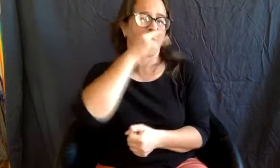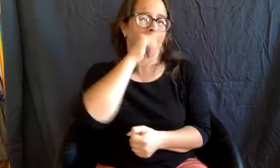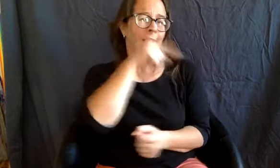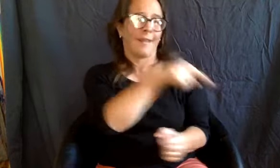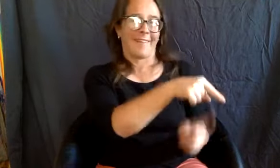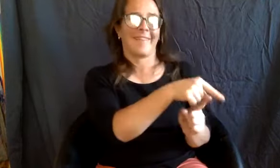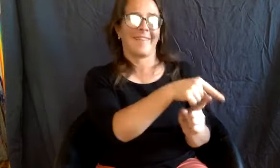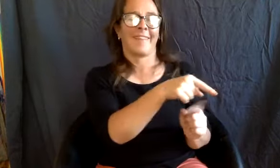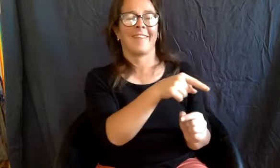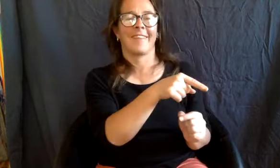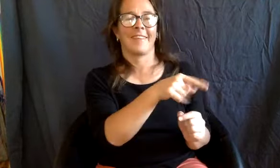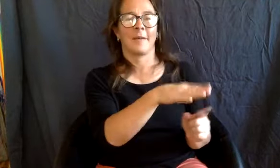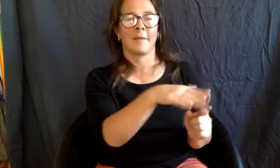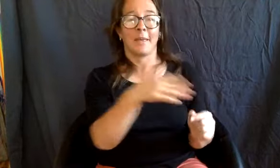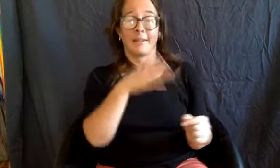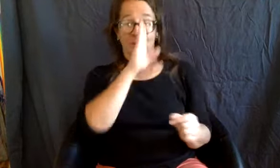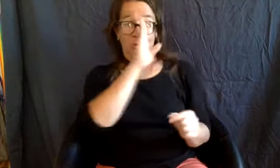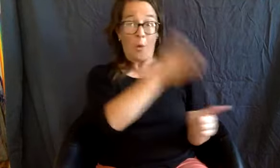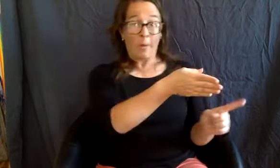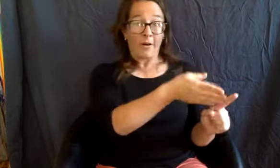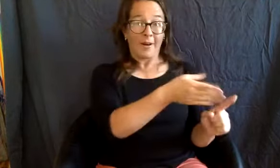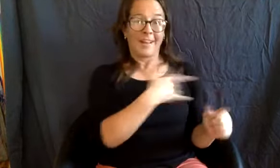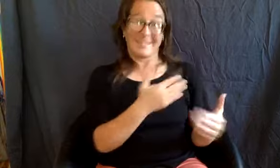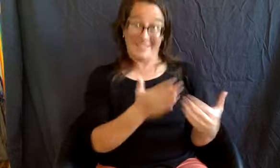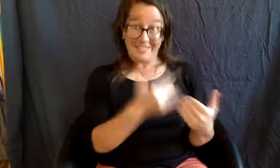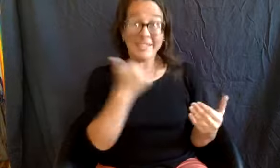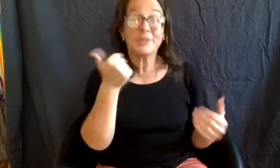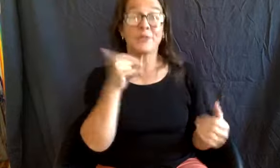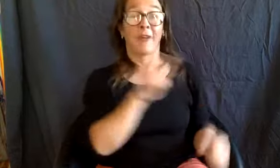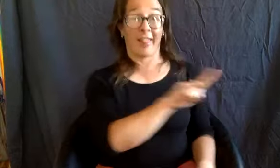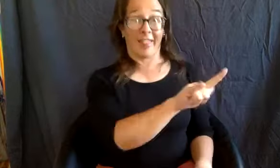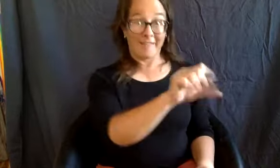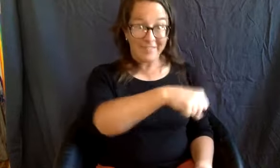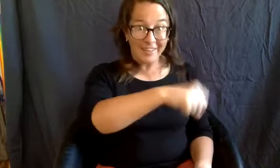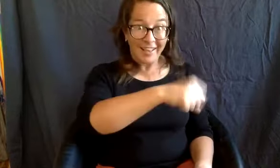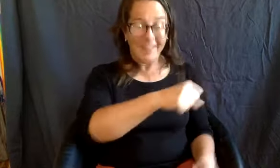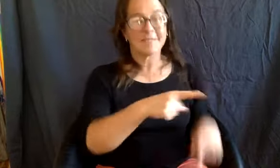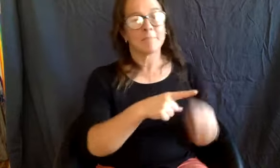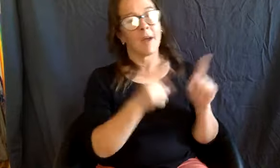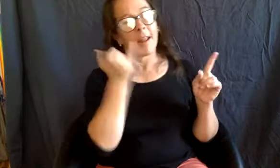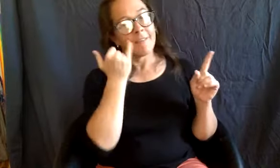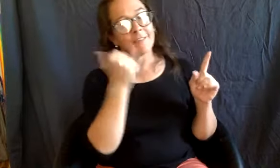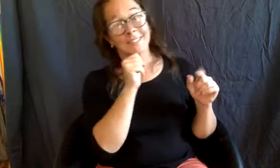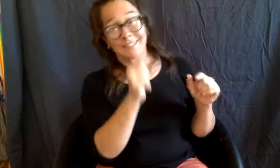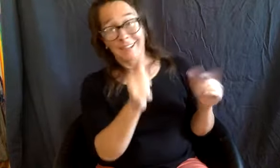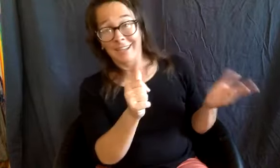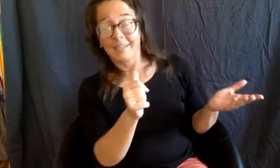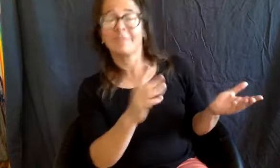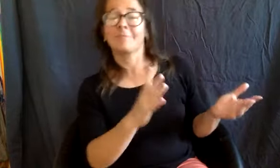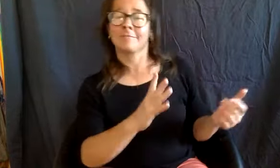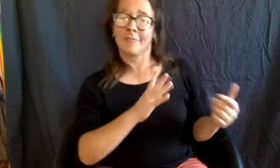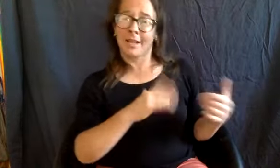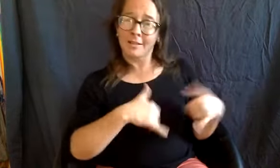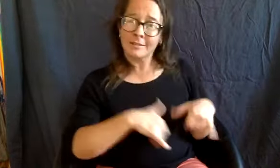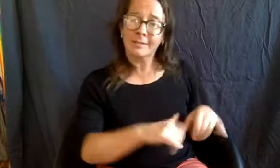when all that stuff is going on. And, but that was the deal. I had to learn that no matter what he was doing, that didn't